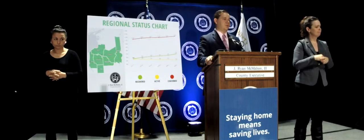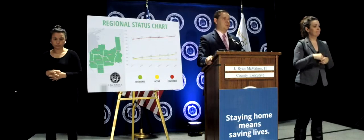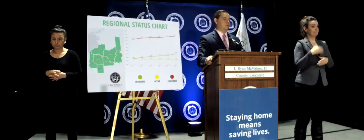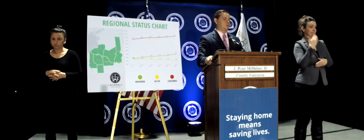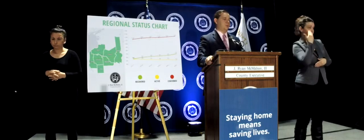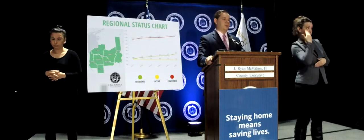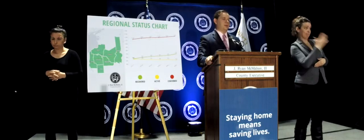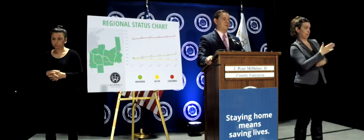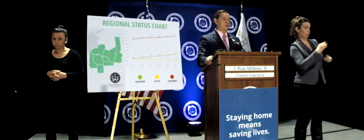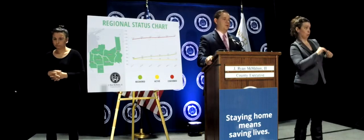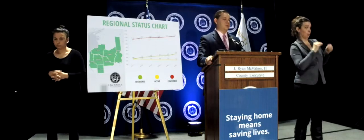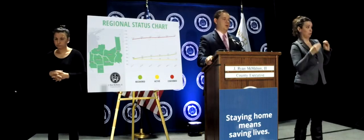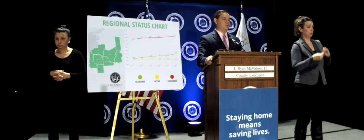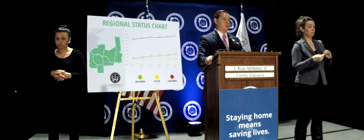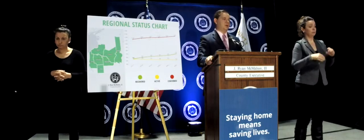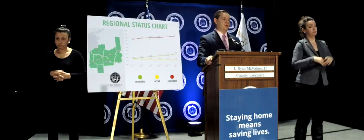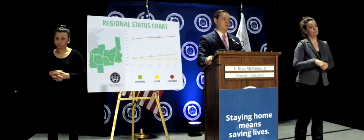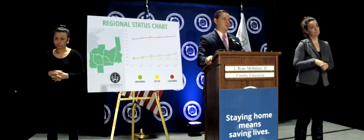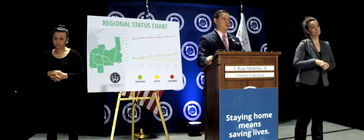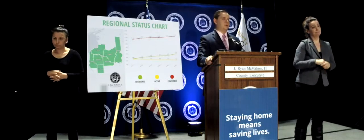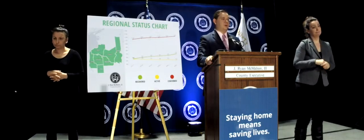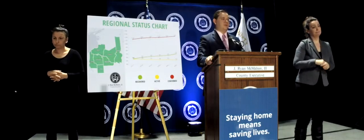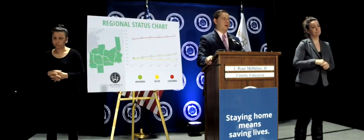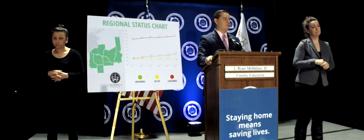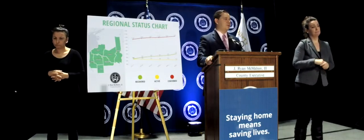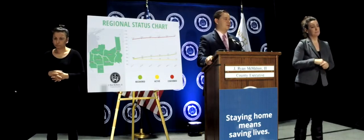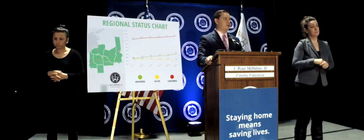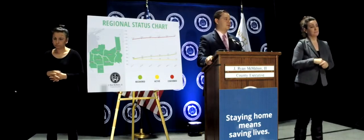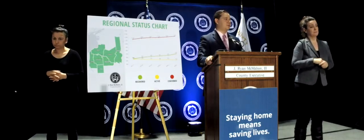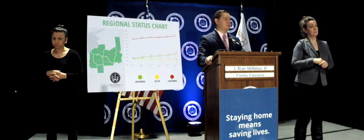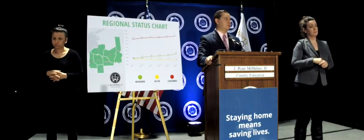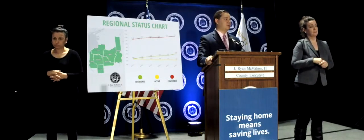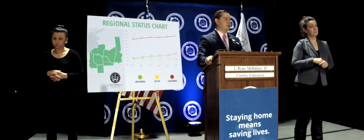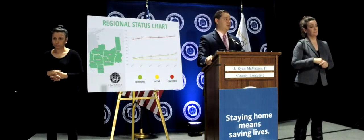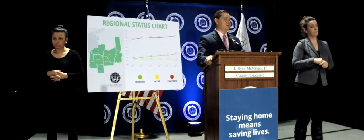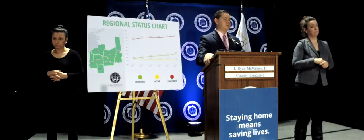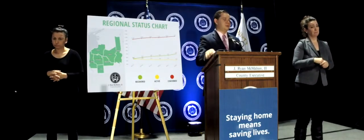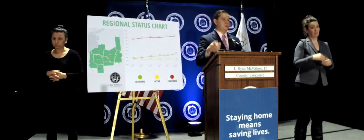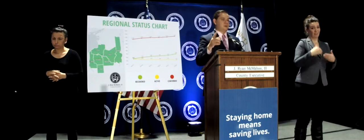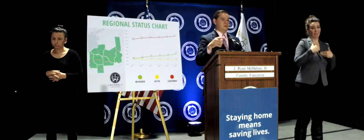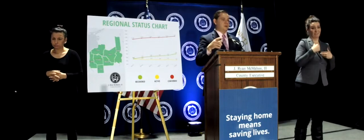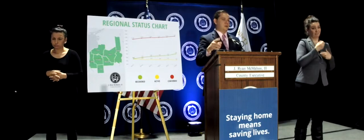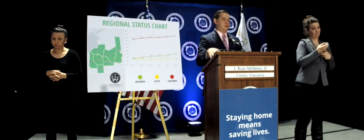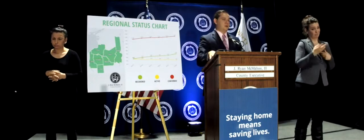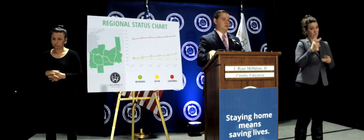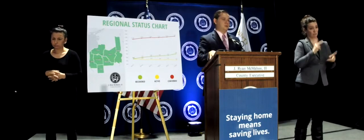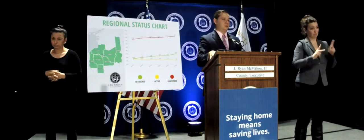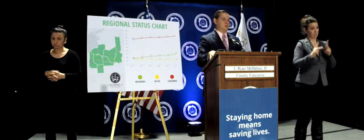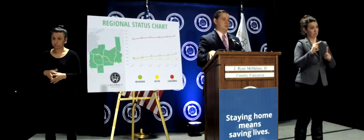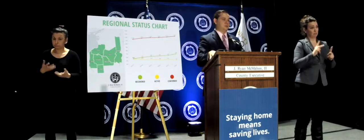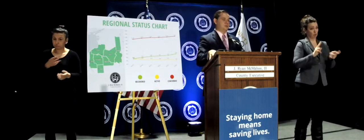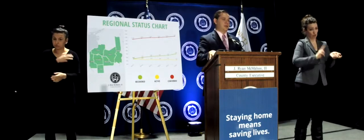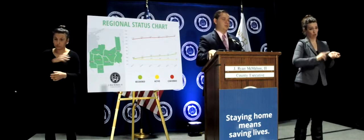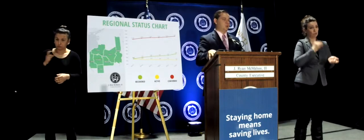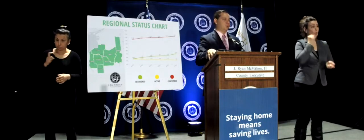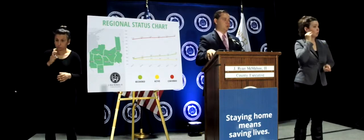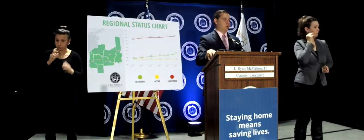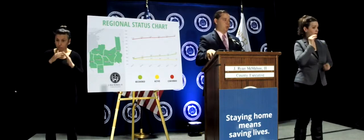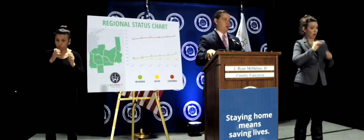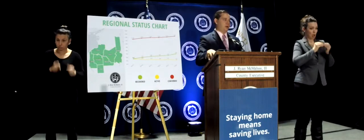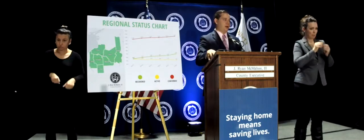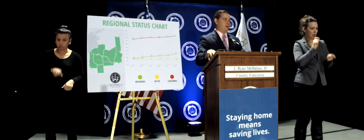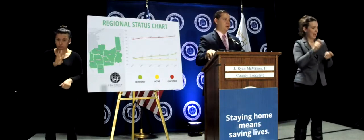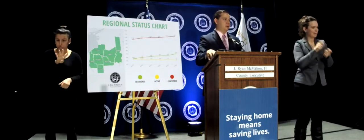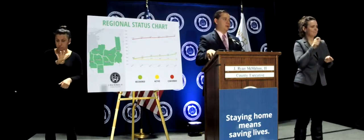deaths for people that lived in nursing homes. I don't know if it's 4 or 5 or 6. It's the state's supposed to